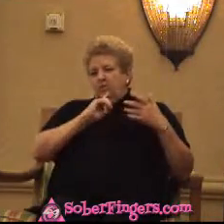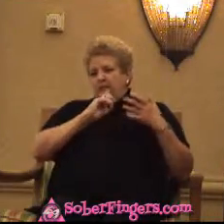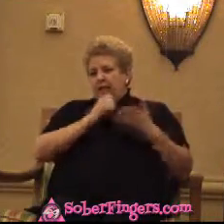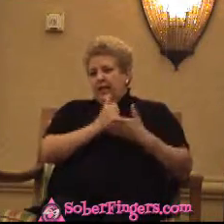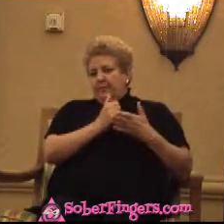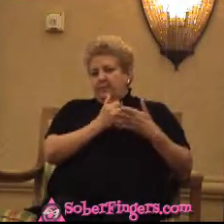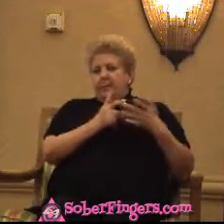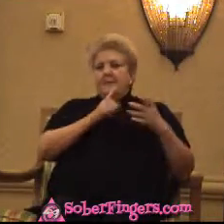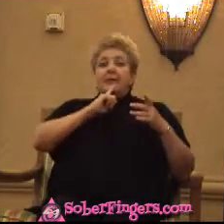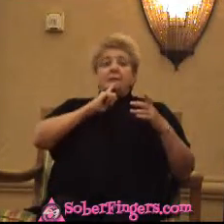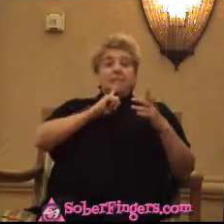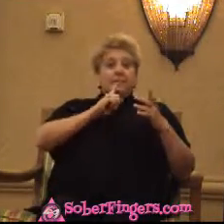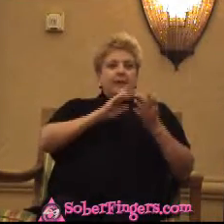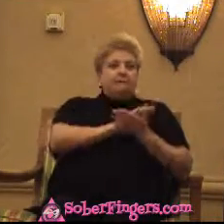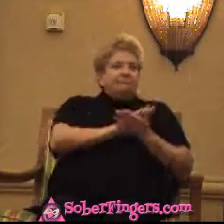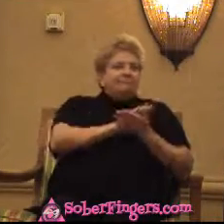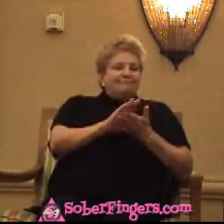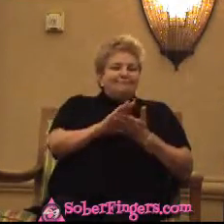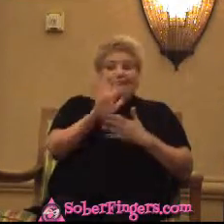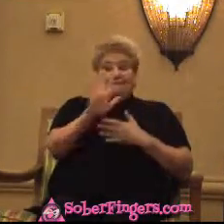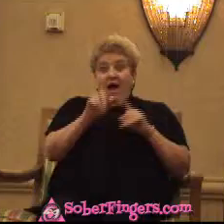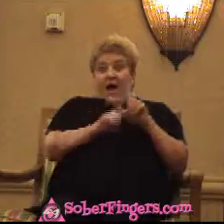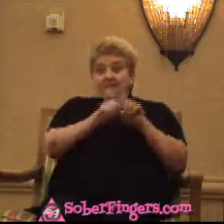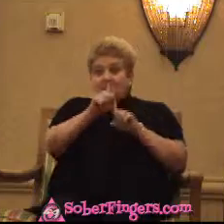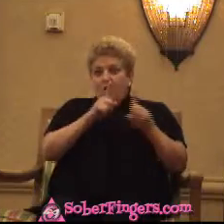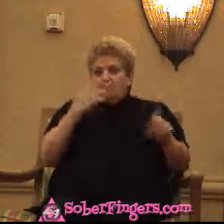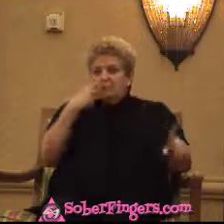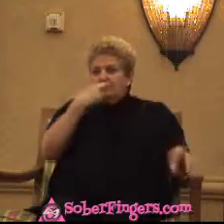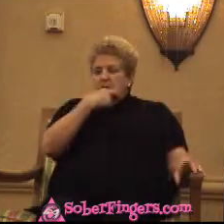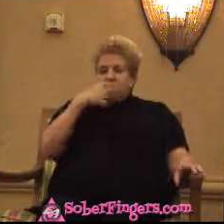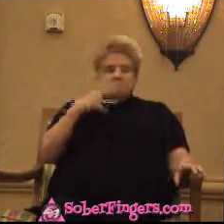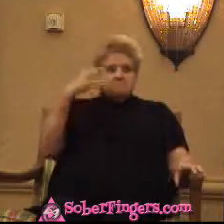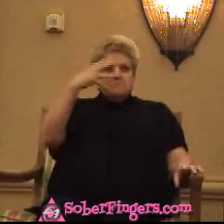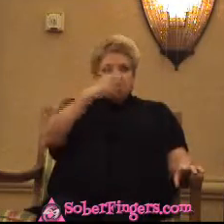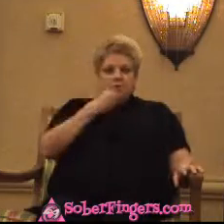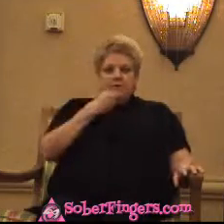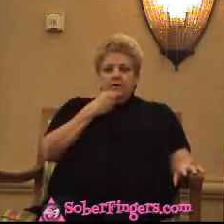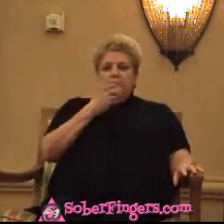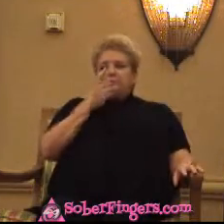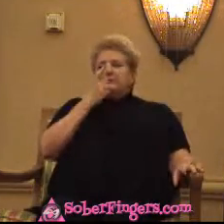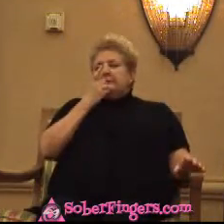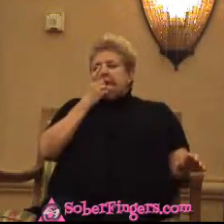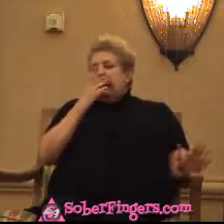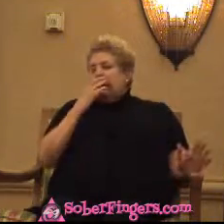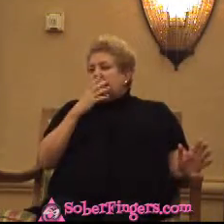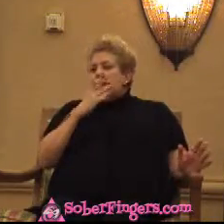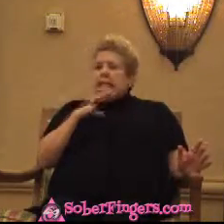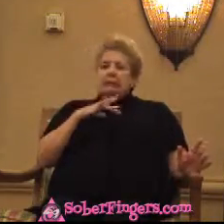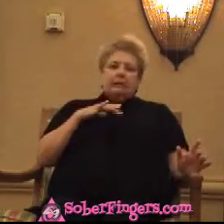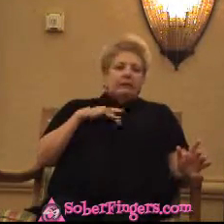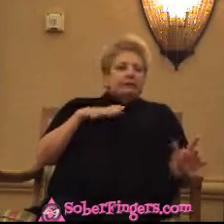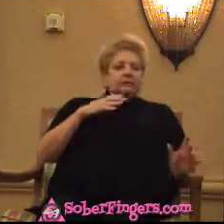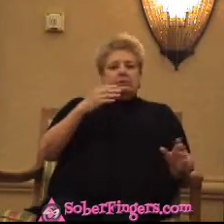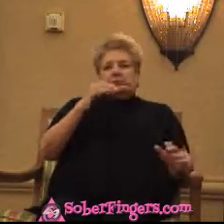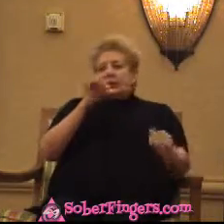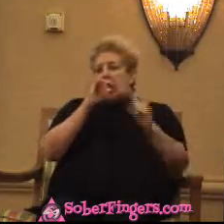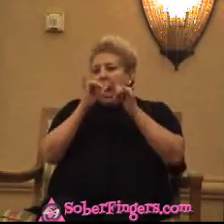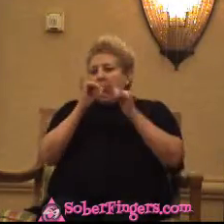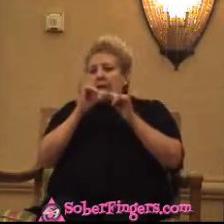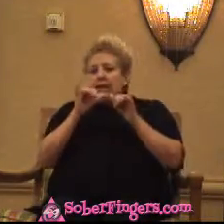5-star restaurant. But it was a beautiful dining house and cocktail lounge, you know, one of the nicest spots in Reno. It really was. Really a